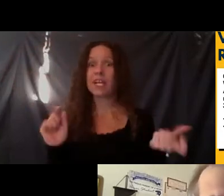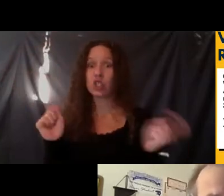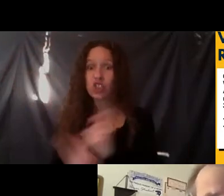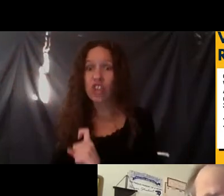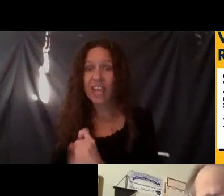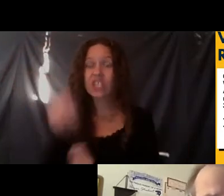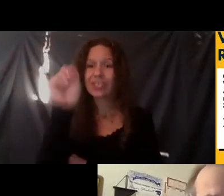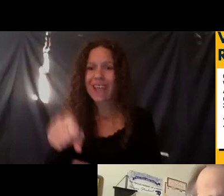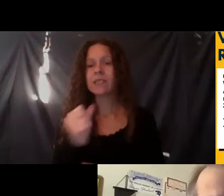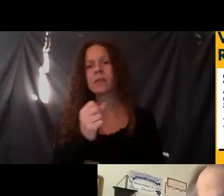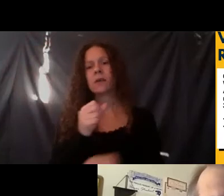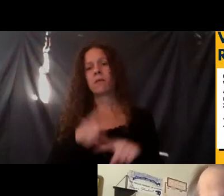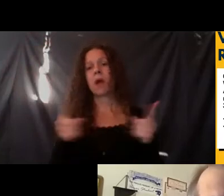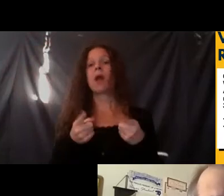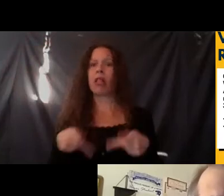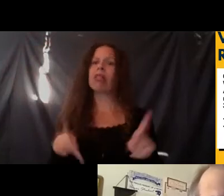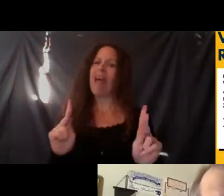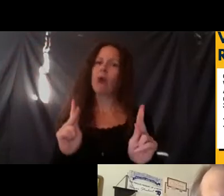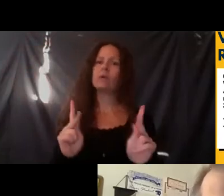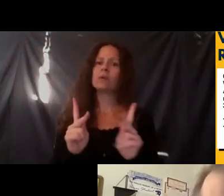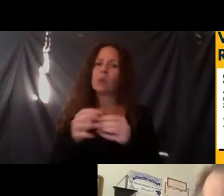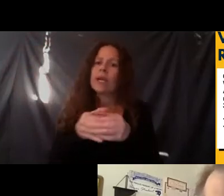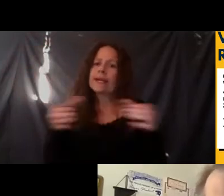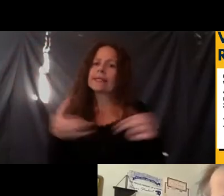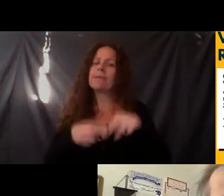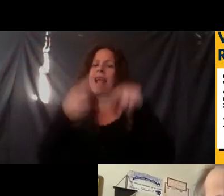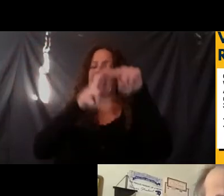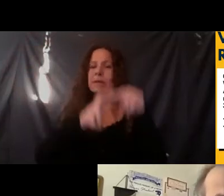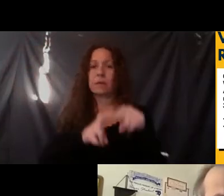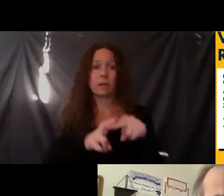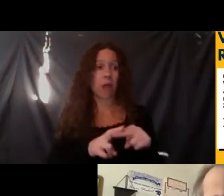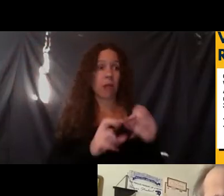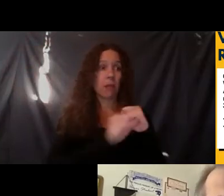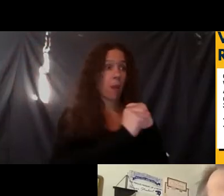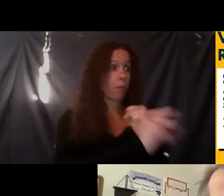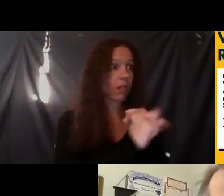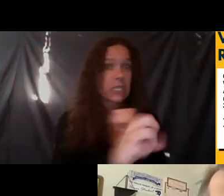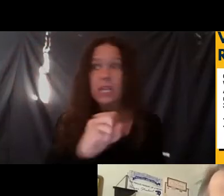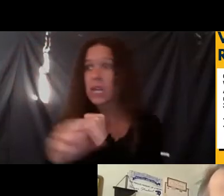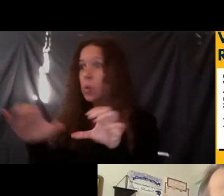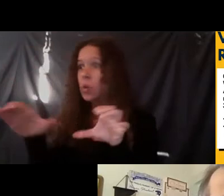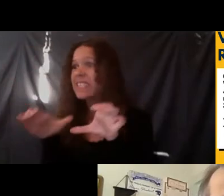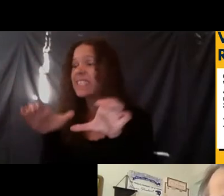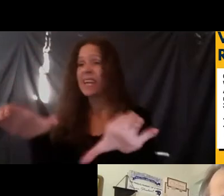significantly expand it. And because of the publicity we did around it, we